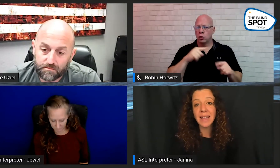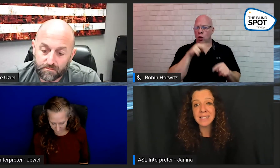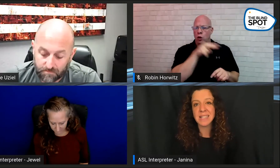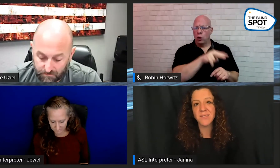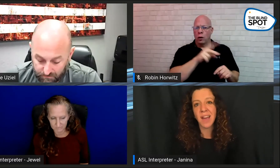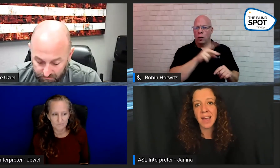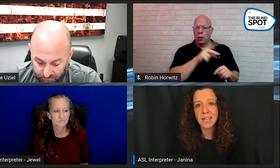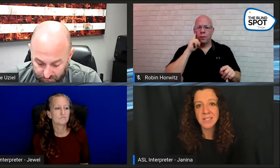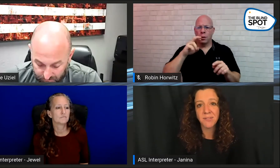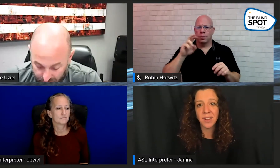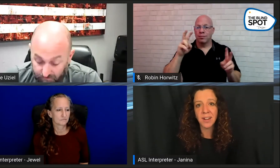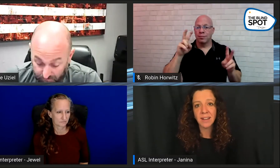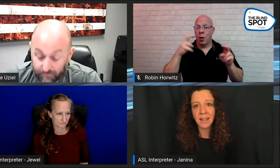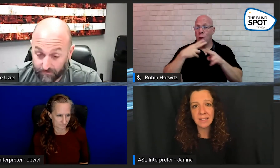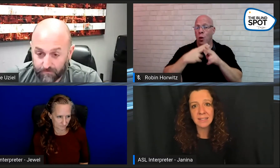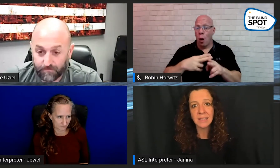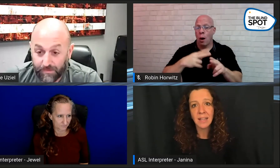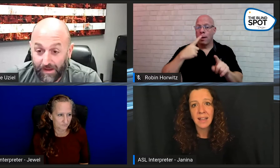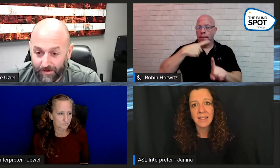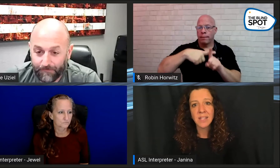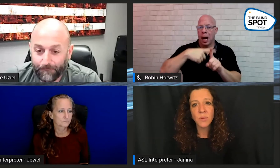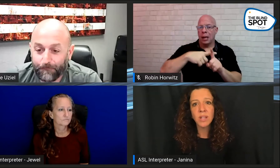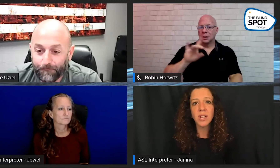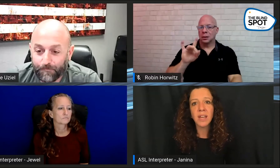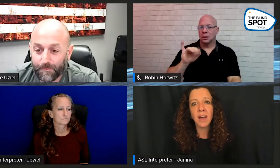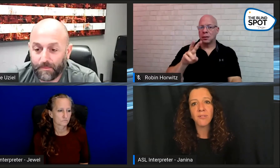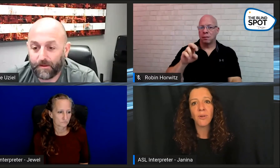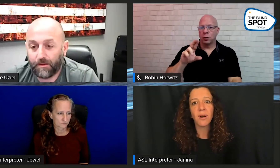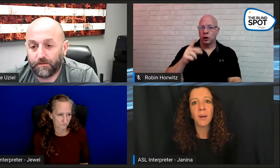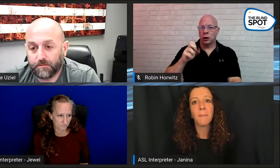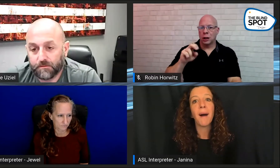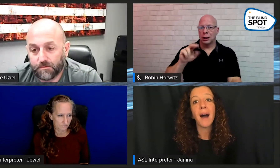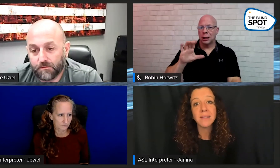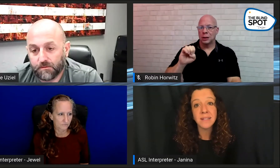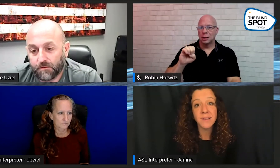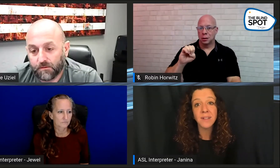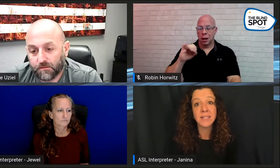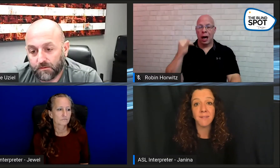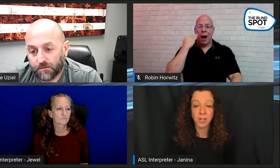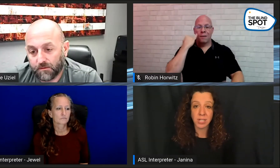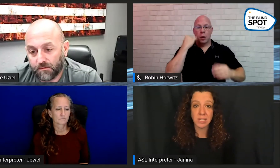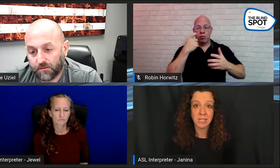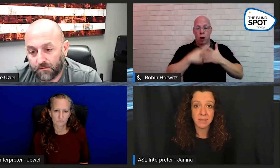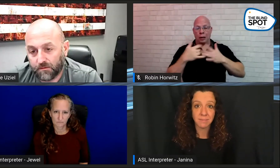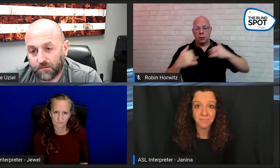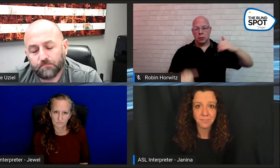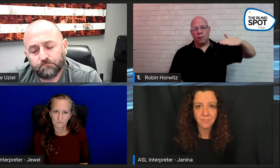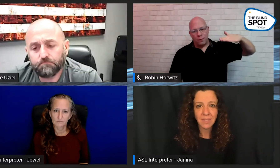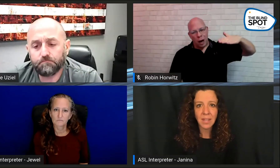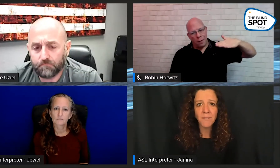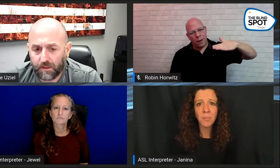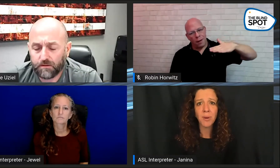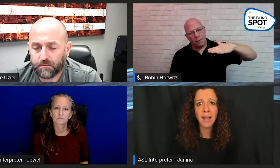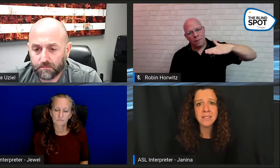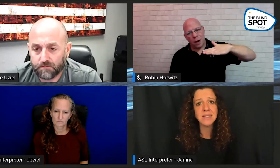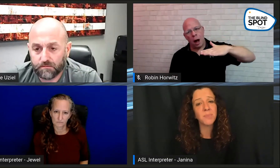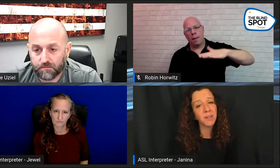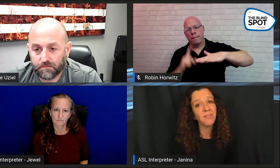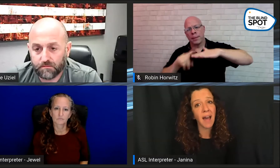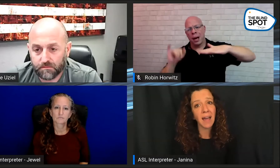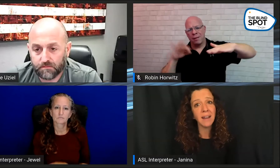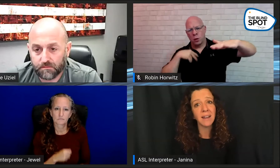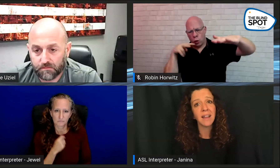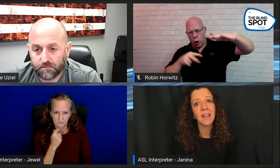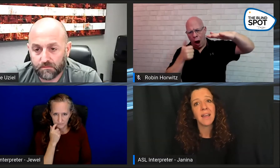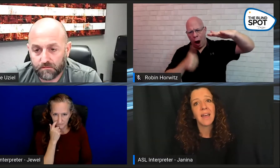Fear Index, that's VIX Fear Index. Yeah. We look at for positive divergence. Now, if the price is